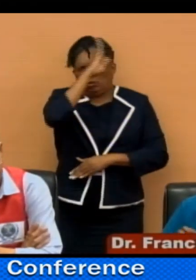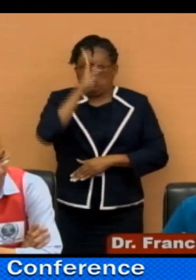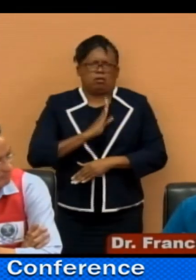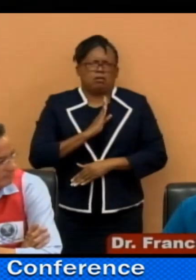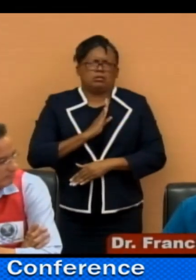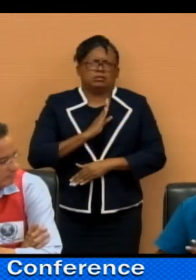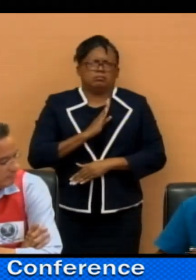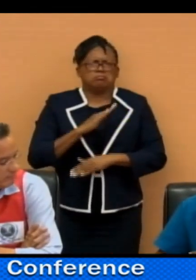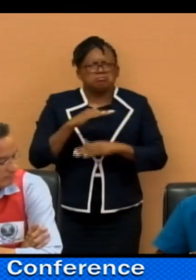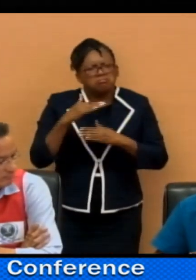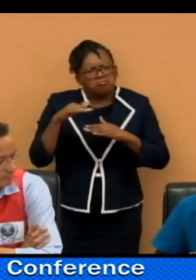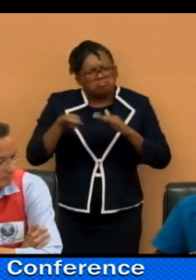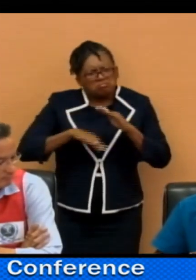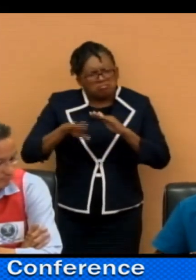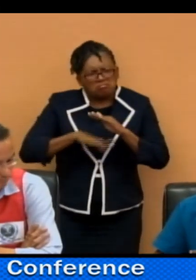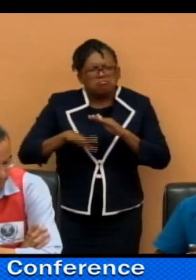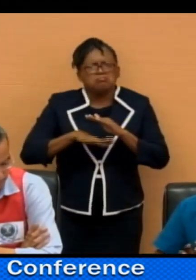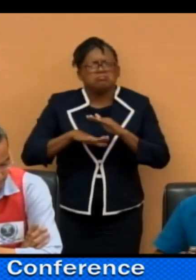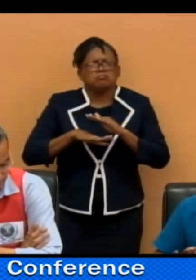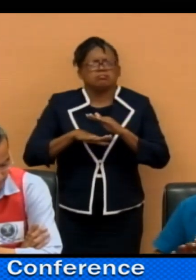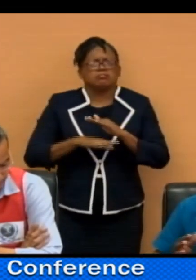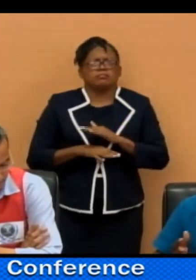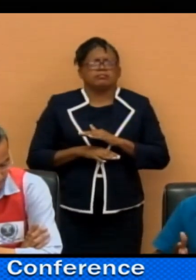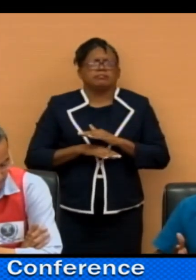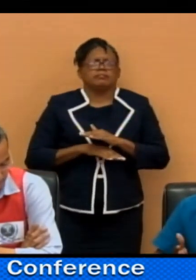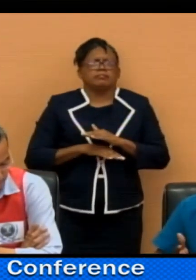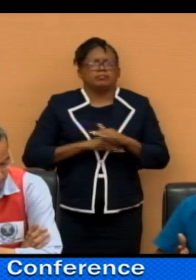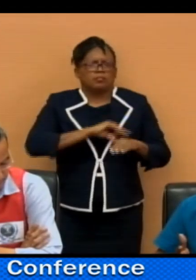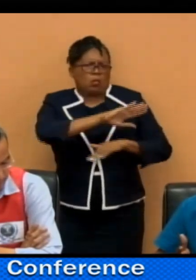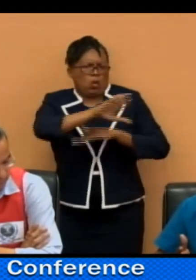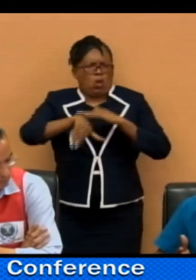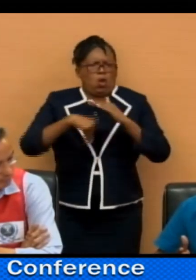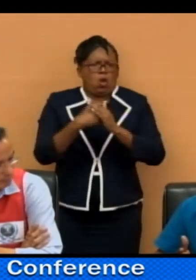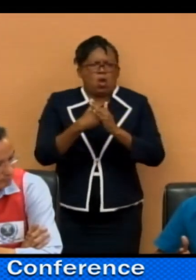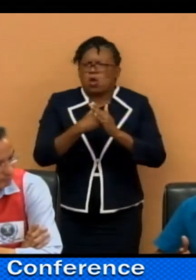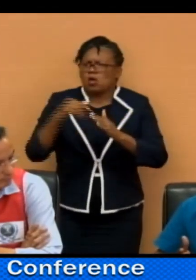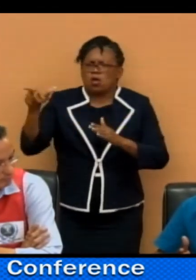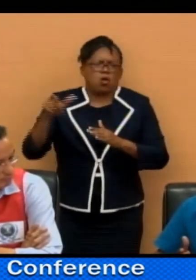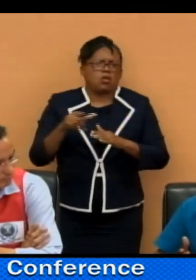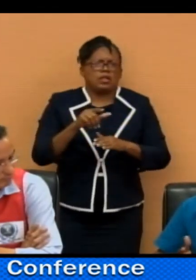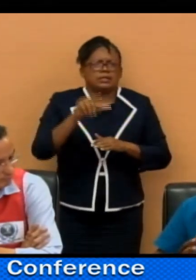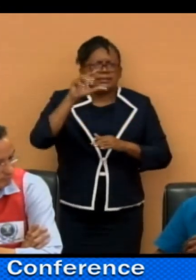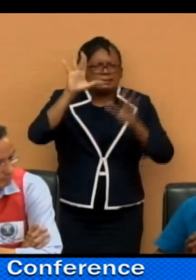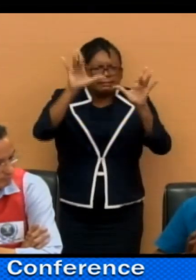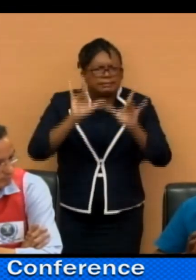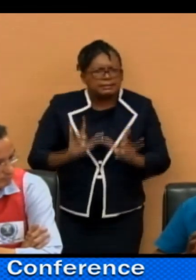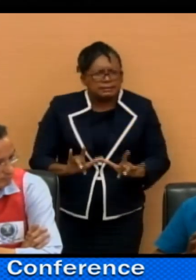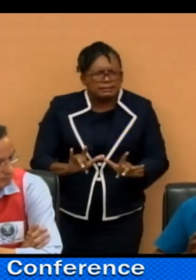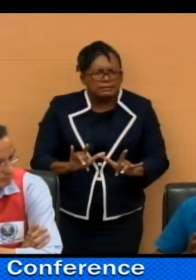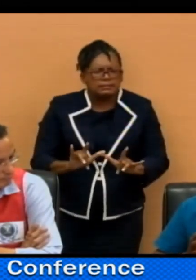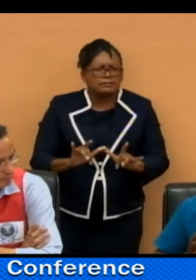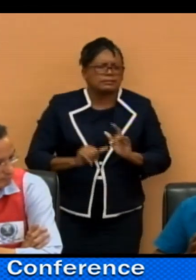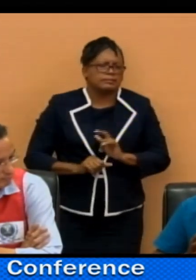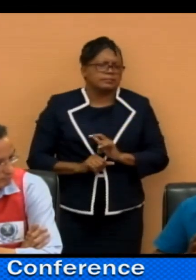is minimal. Secondly, all the epidemiological studies support that